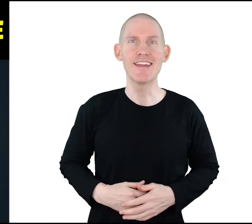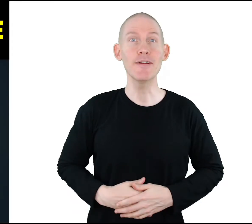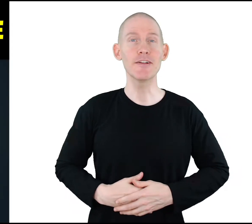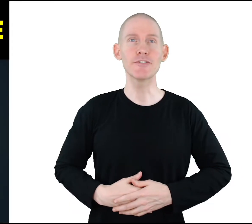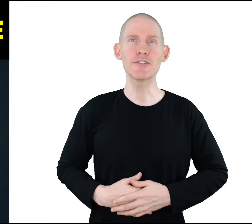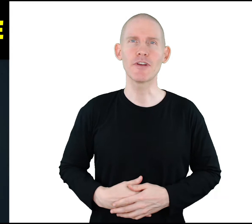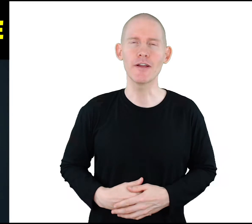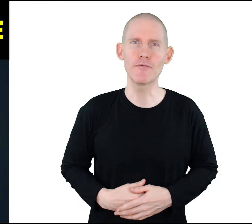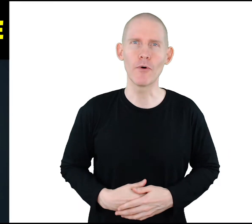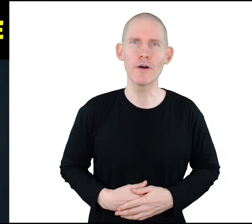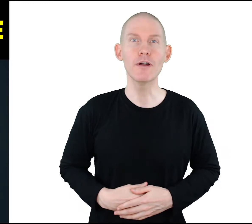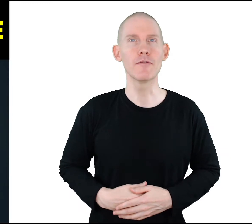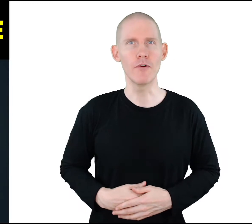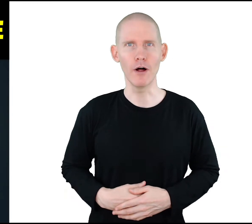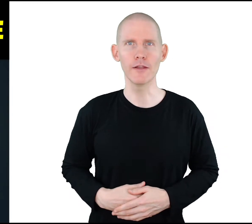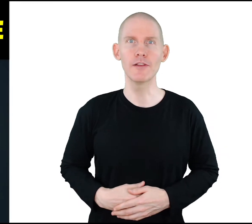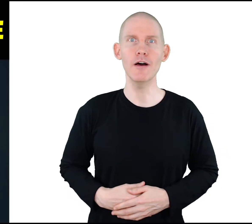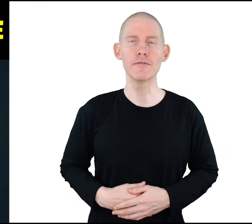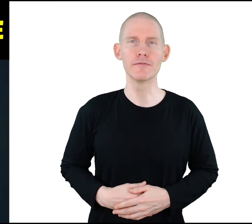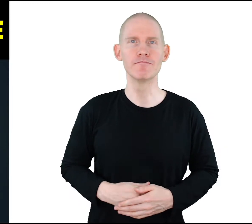Here is a sign for fall in love.